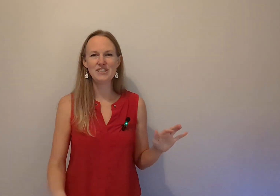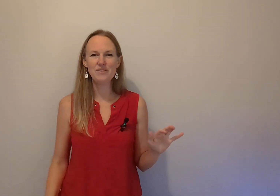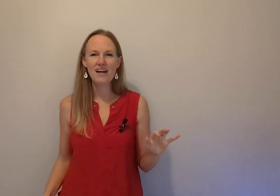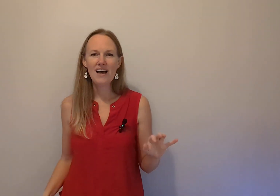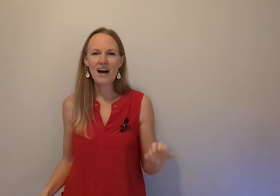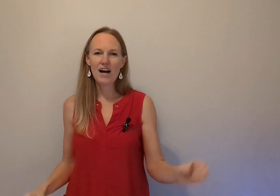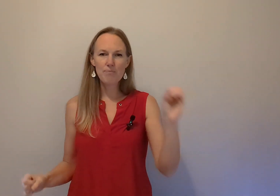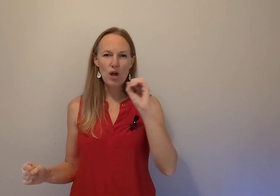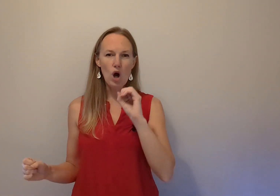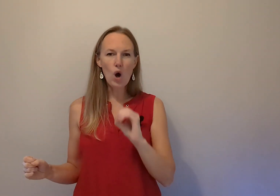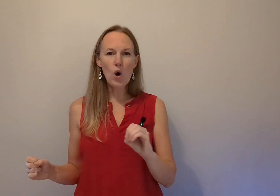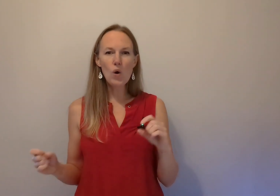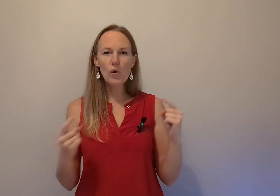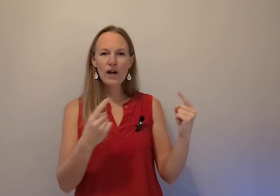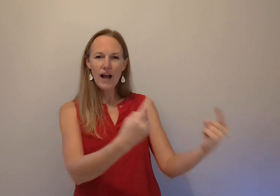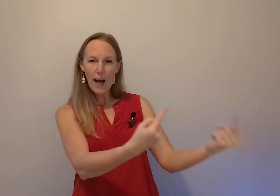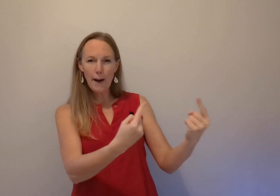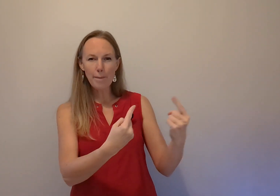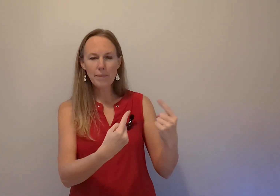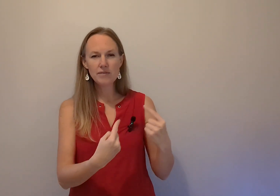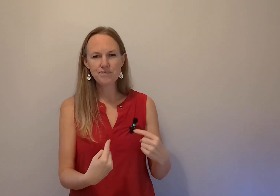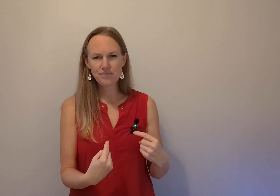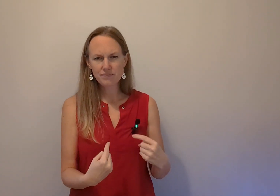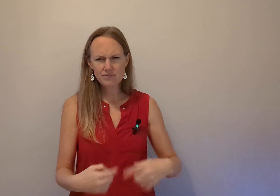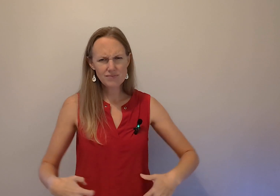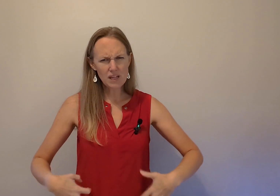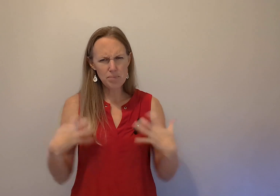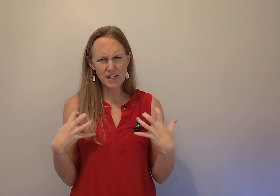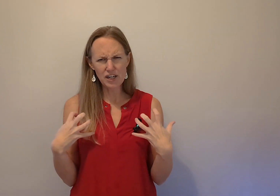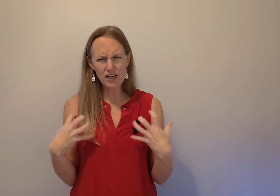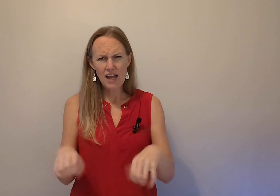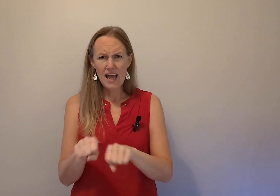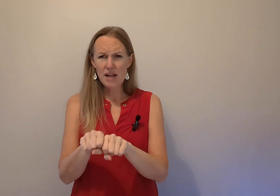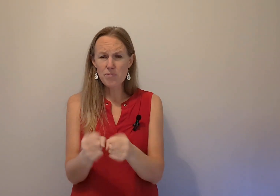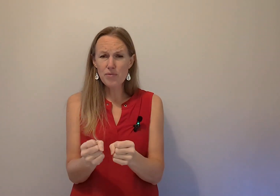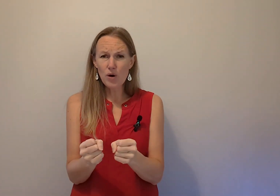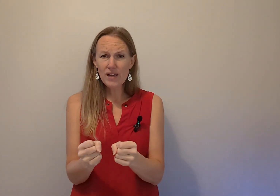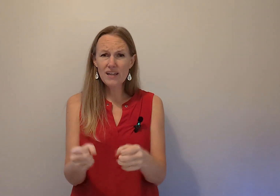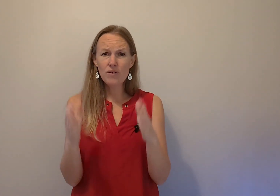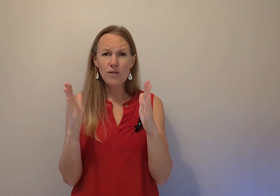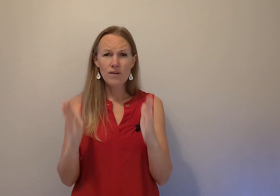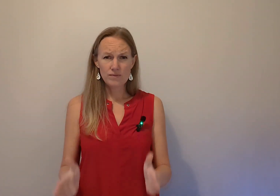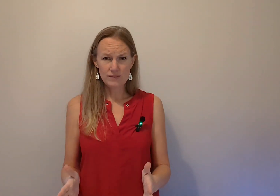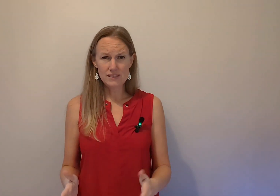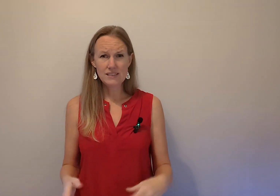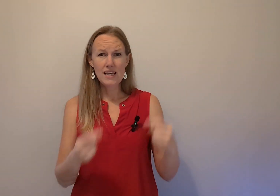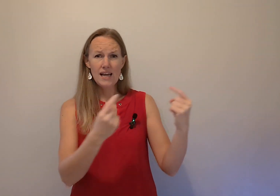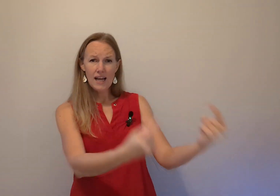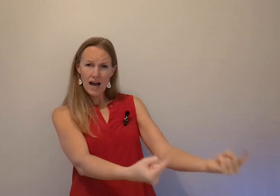2. Oh, come, bitter and broken.